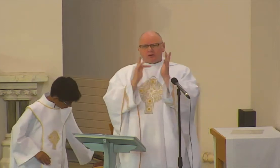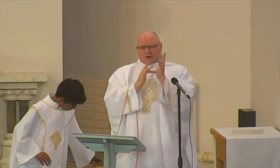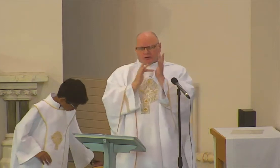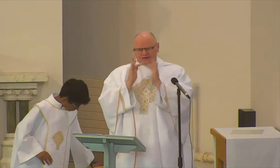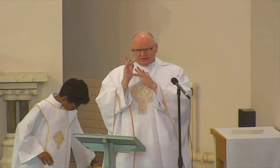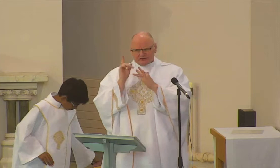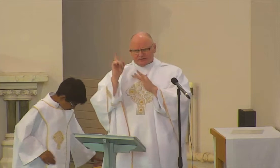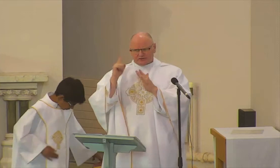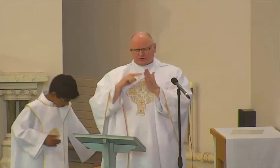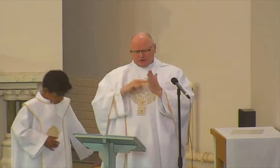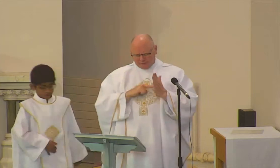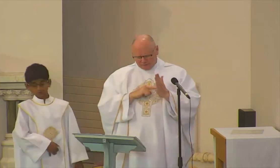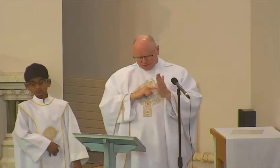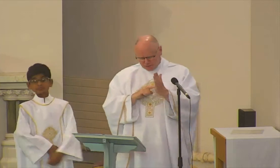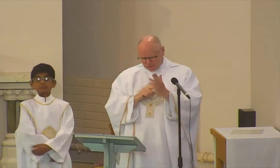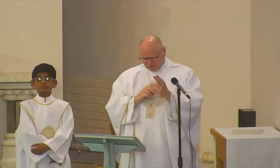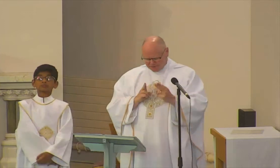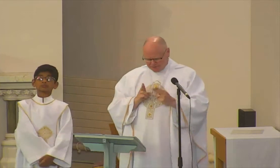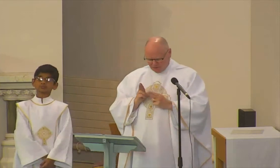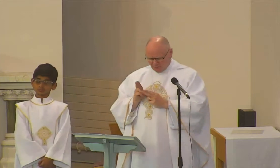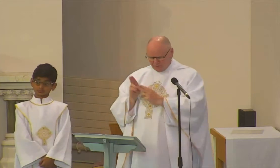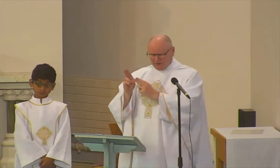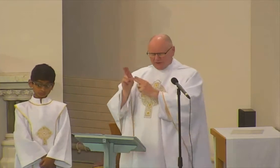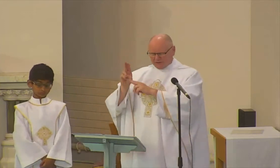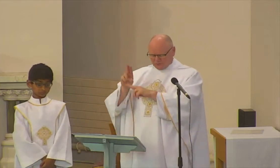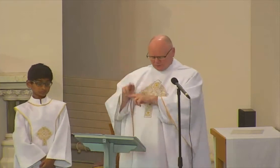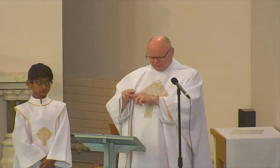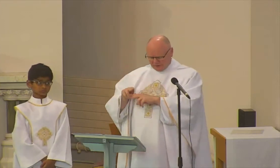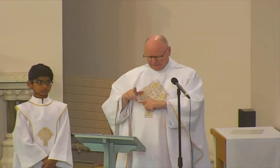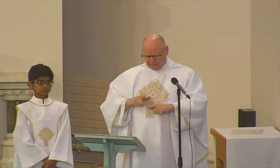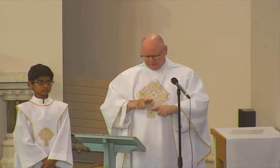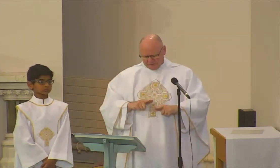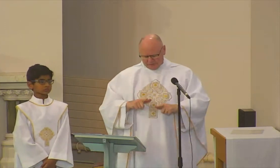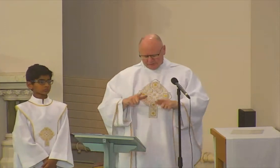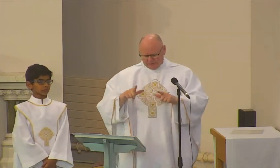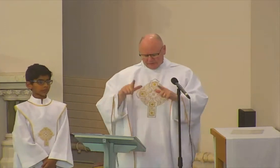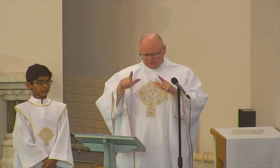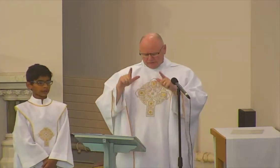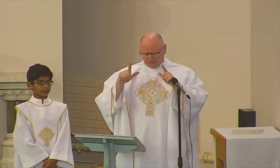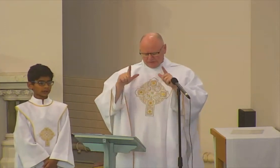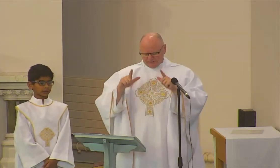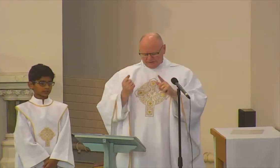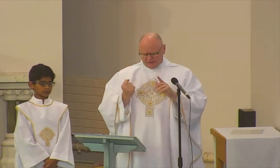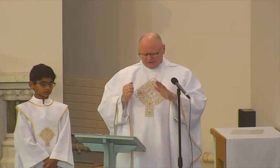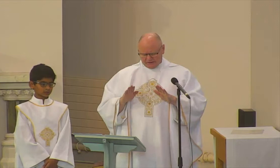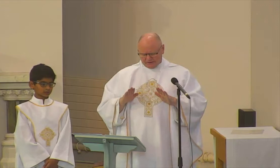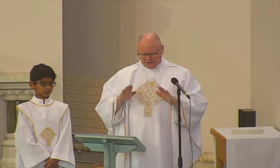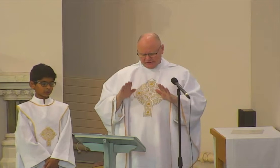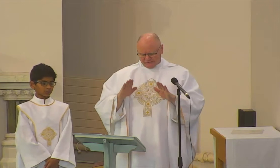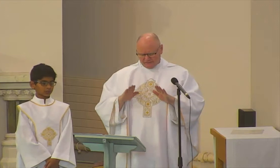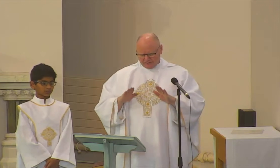Lord Jesus, you have shown us the way to the Father. Lord, have